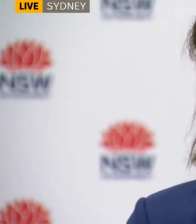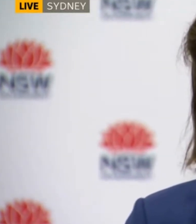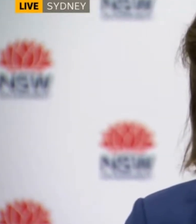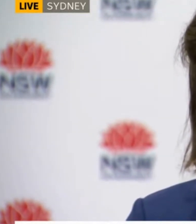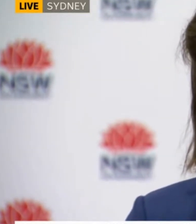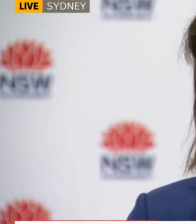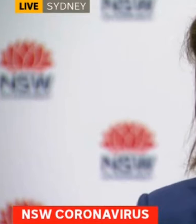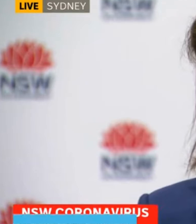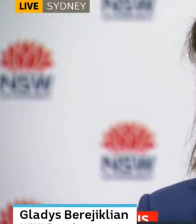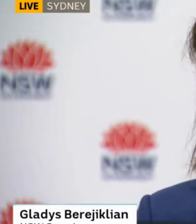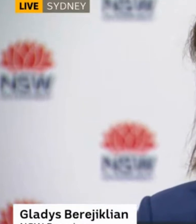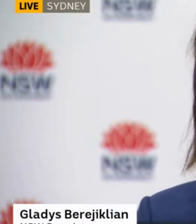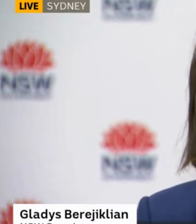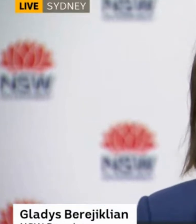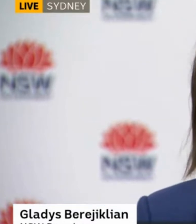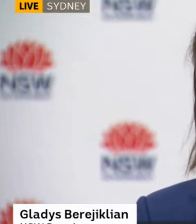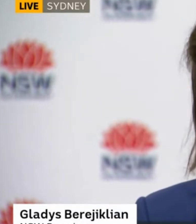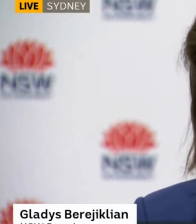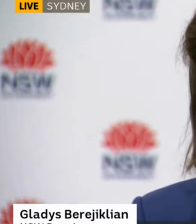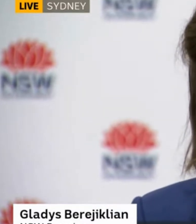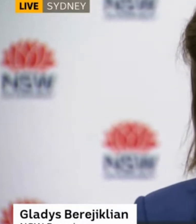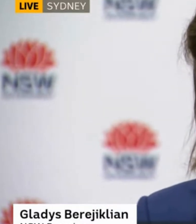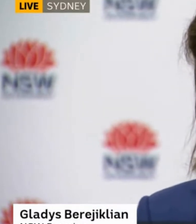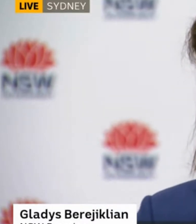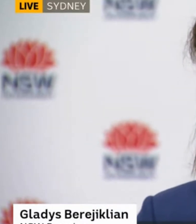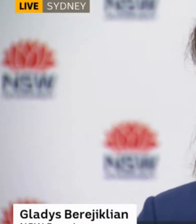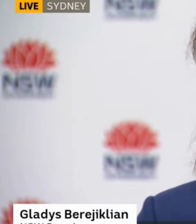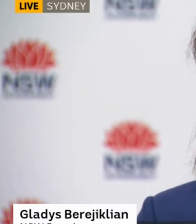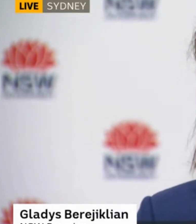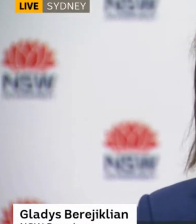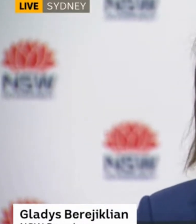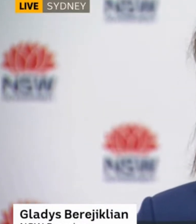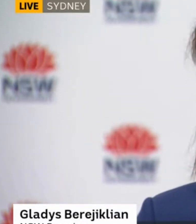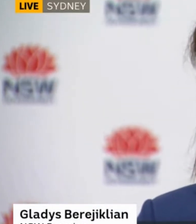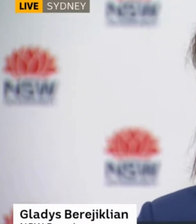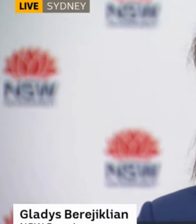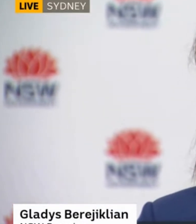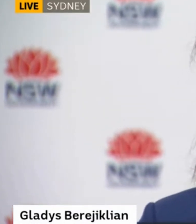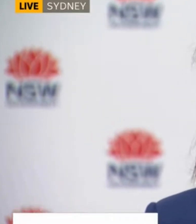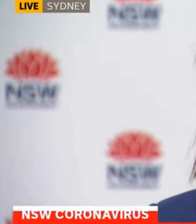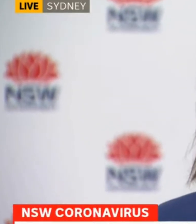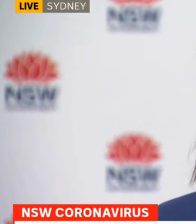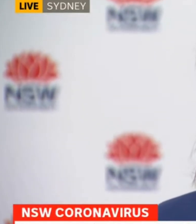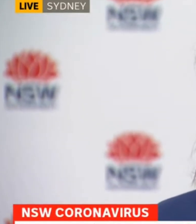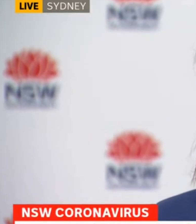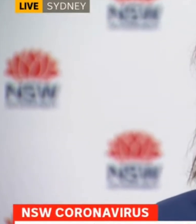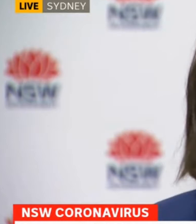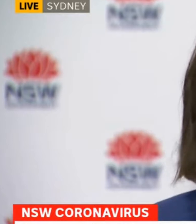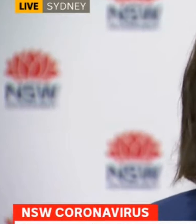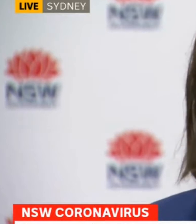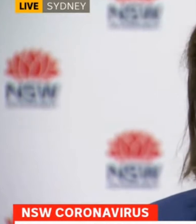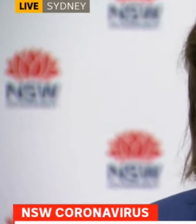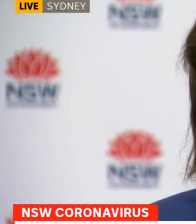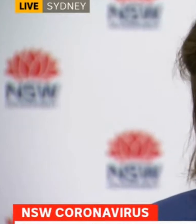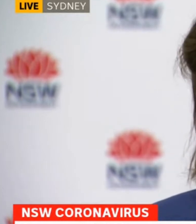consistent trend. The one positive takeout is that the virus has not in the main gone outside those